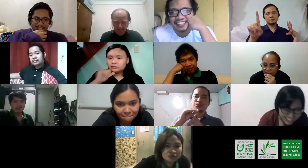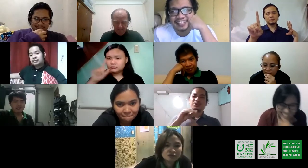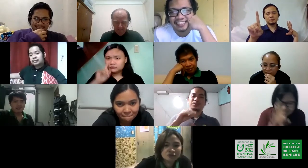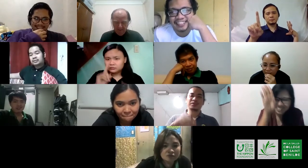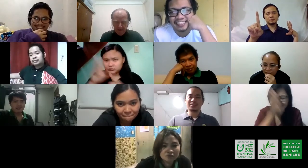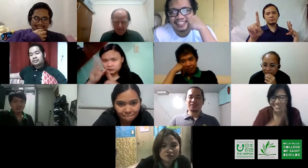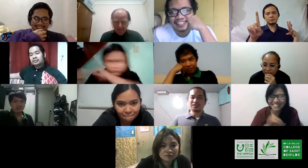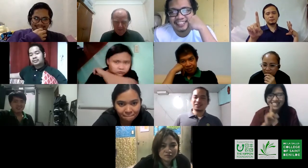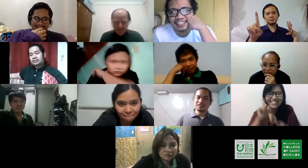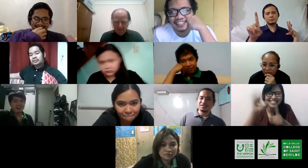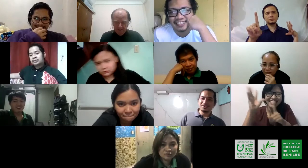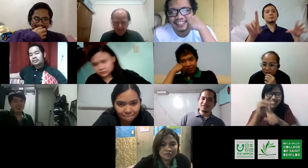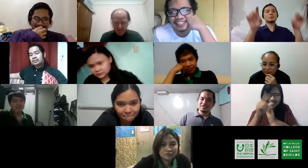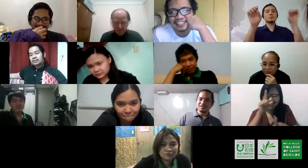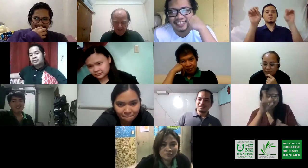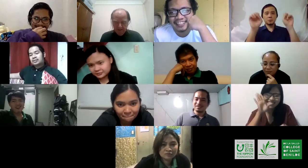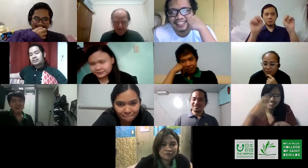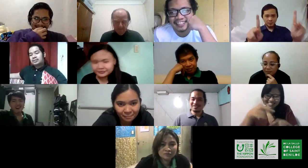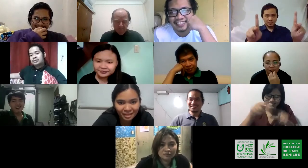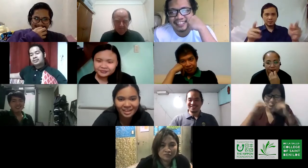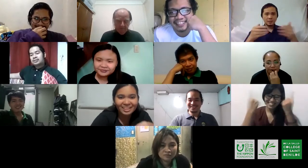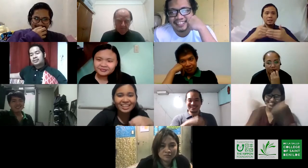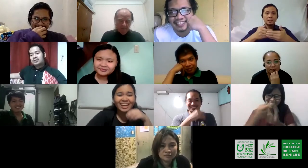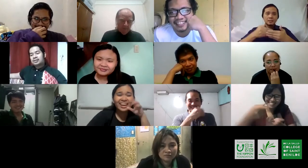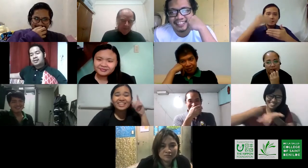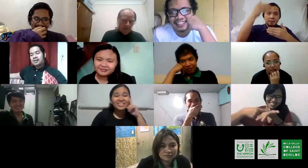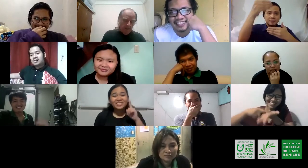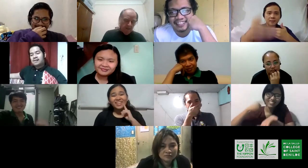And then next week,